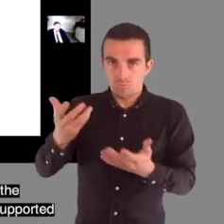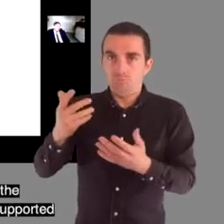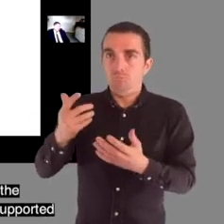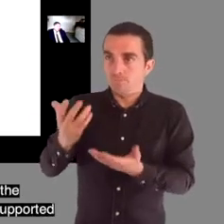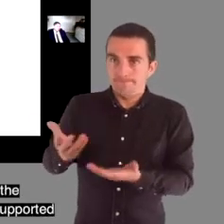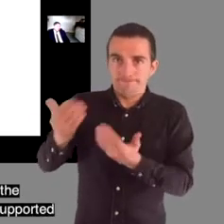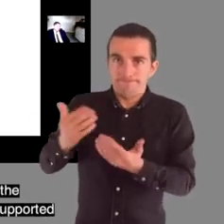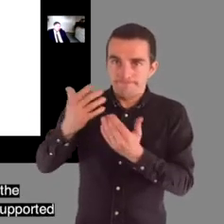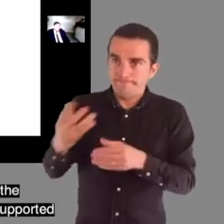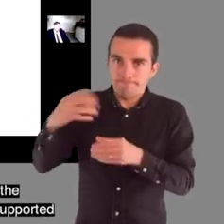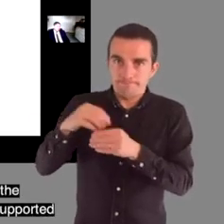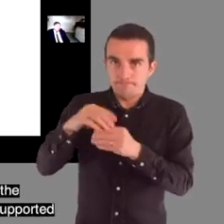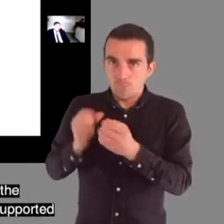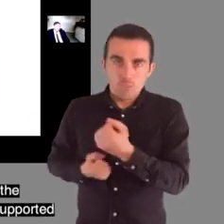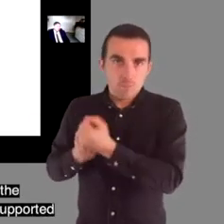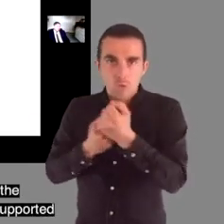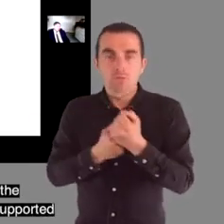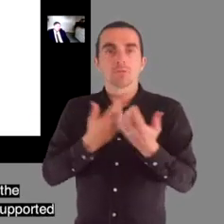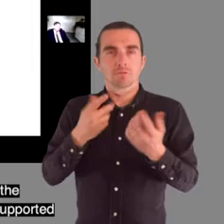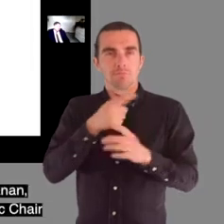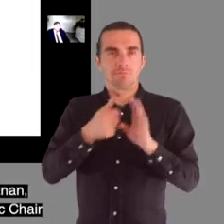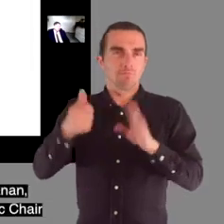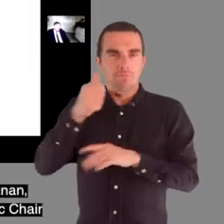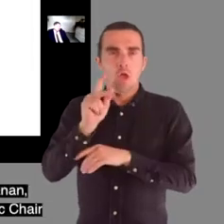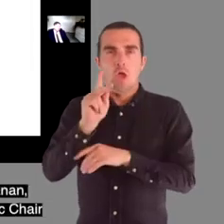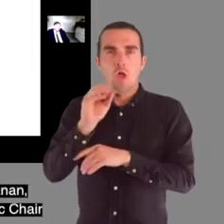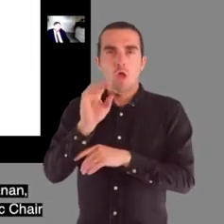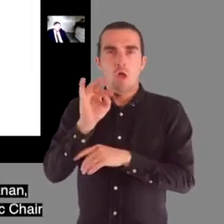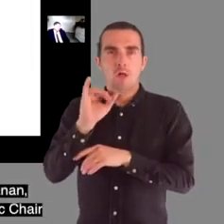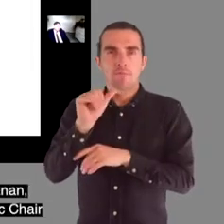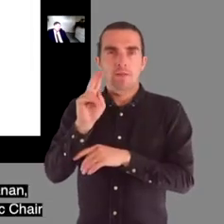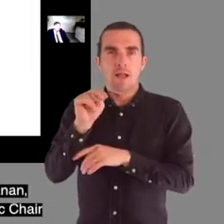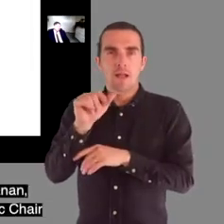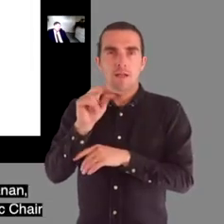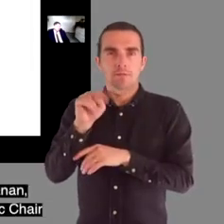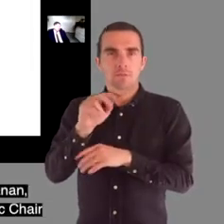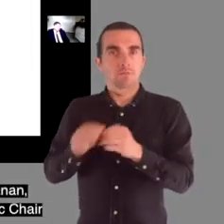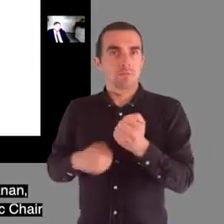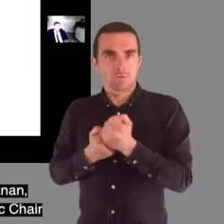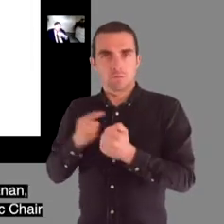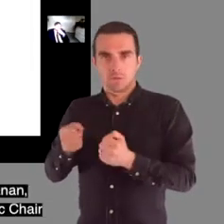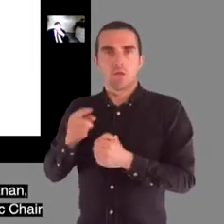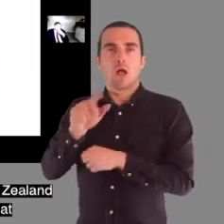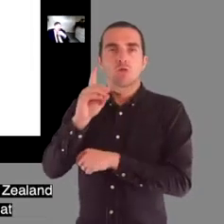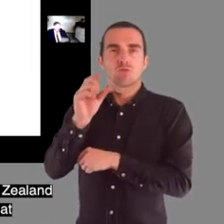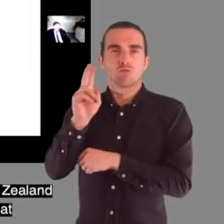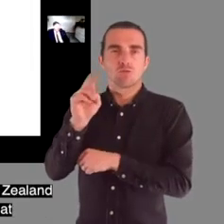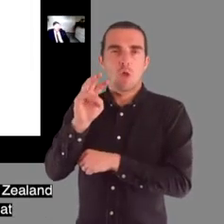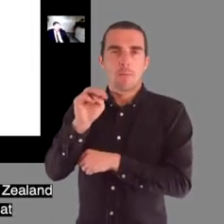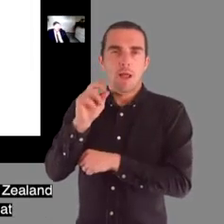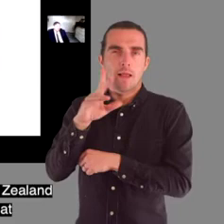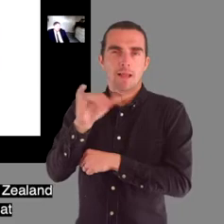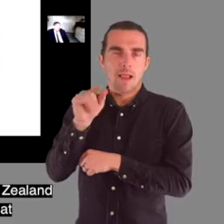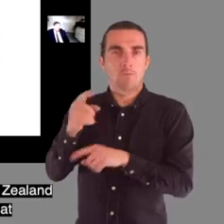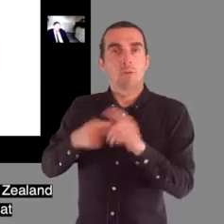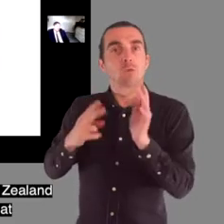part of the negotiations from the beginning was encouraged and supported by Secretary General Kofi Annan, supported and encouraged by the